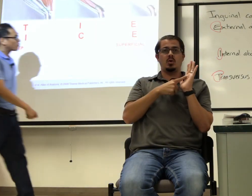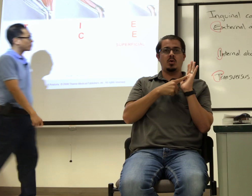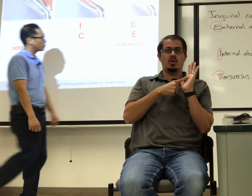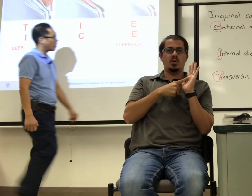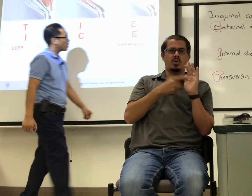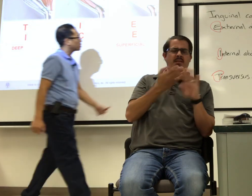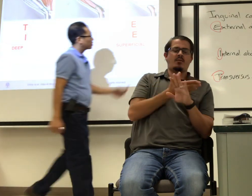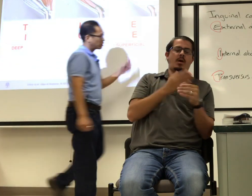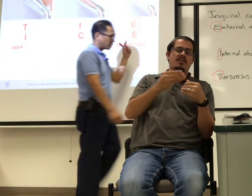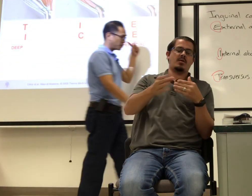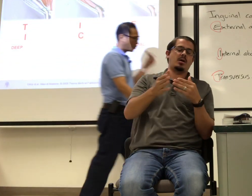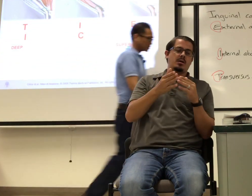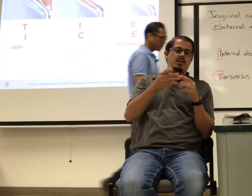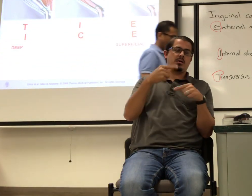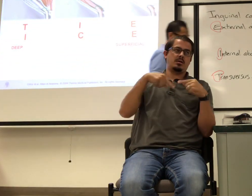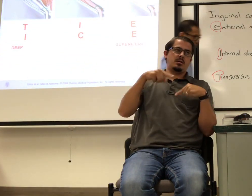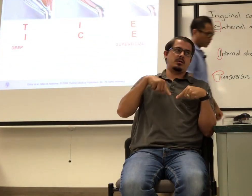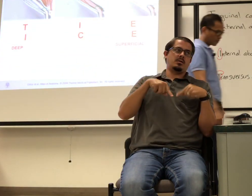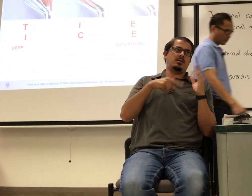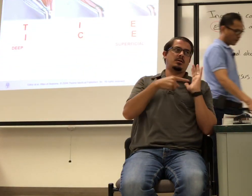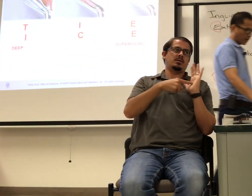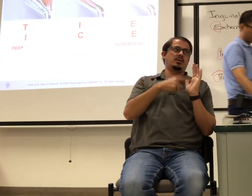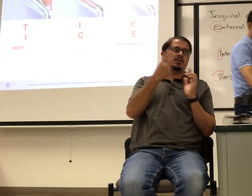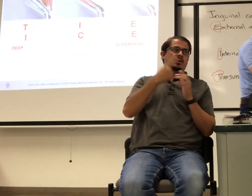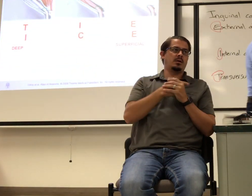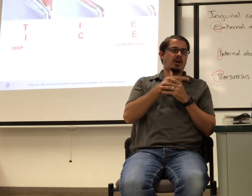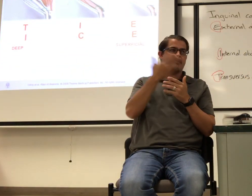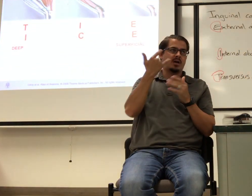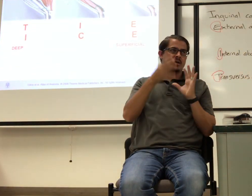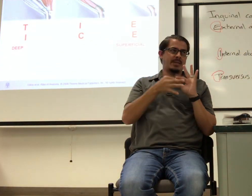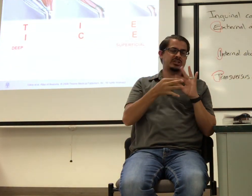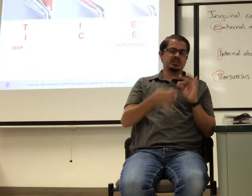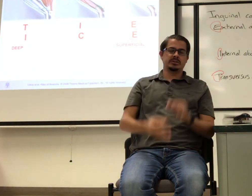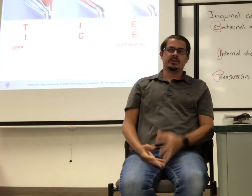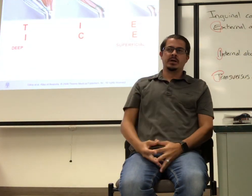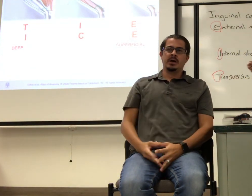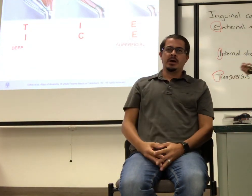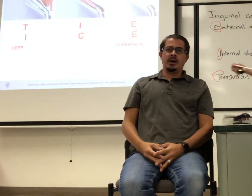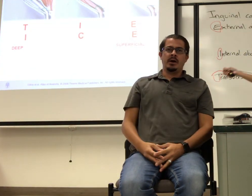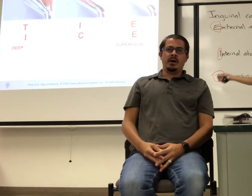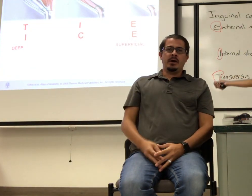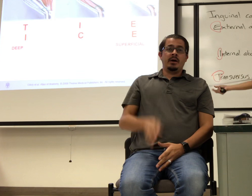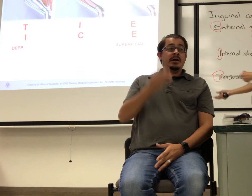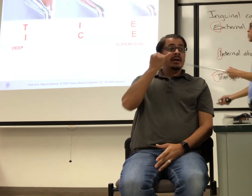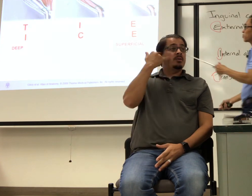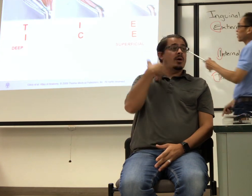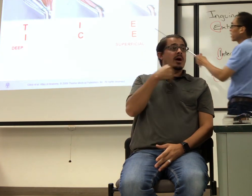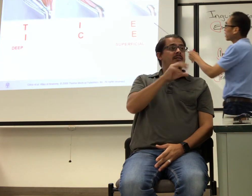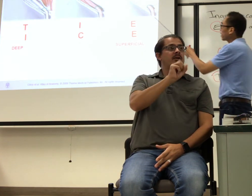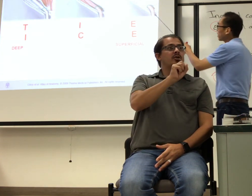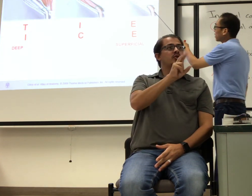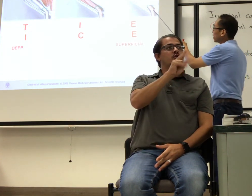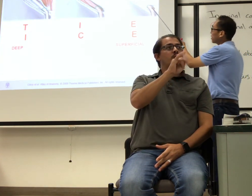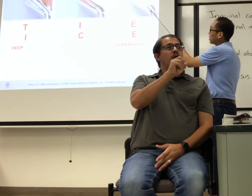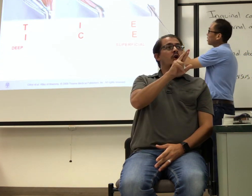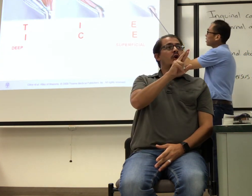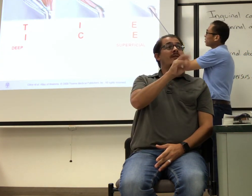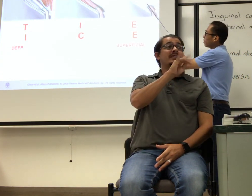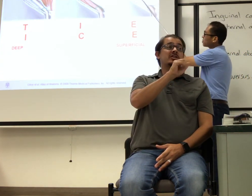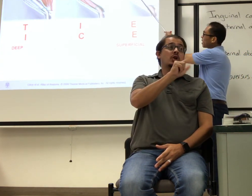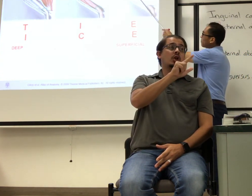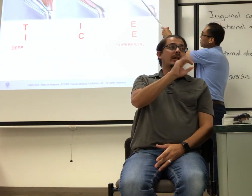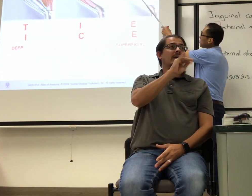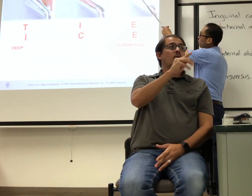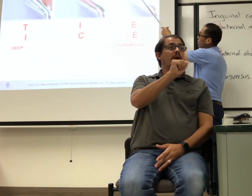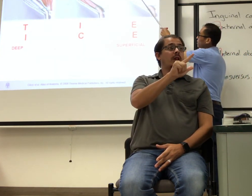actually before I move on, let me point something out I forgot to mention on this slide. If you have a superficial inguinal ring,